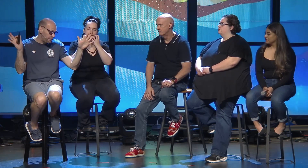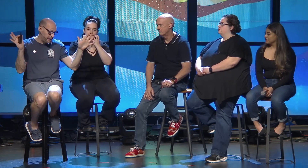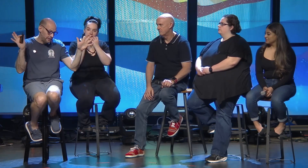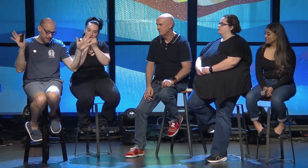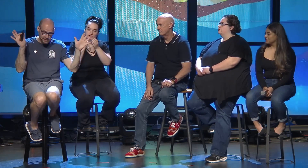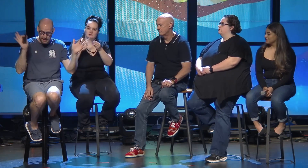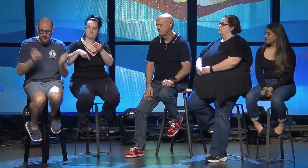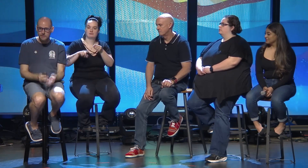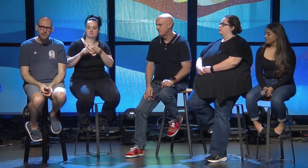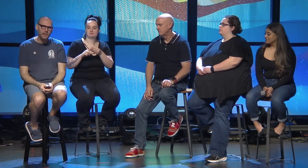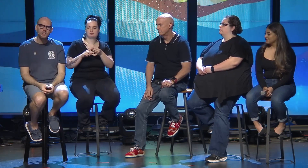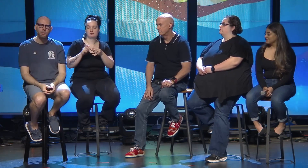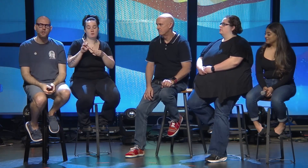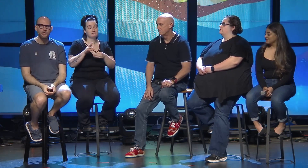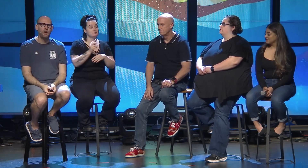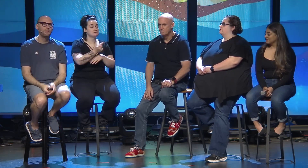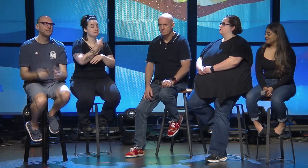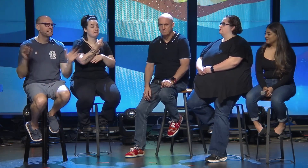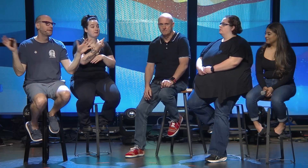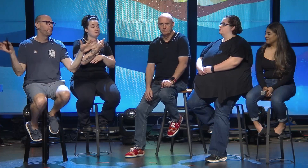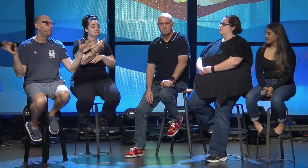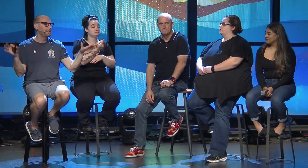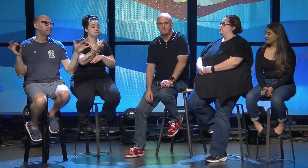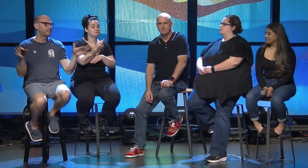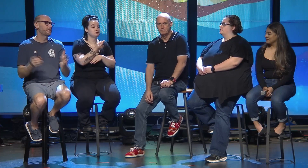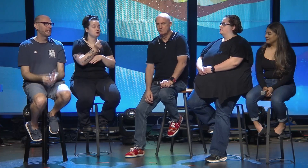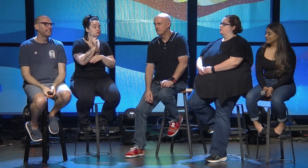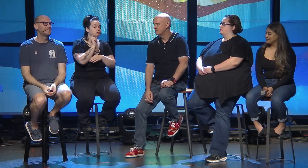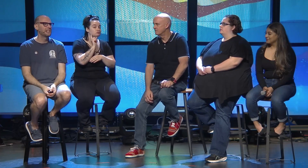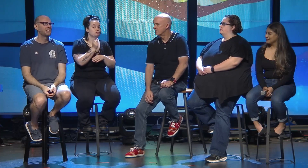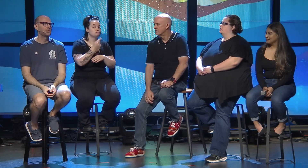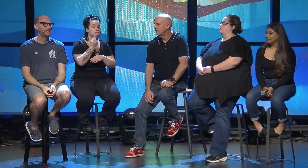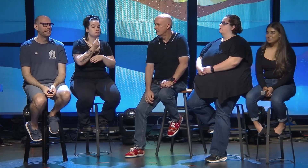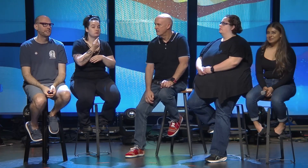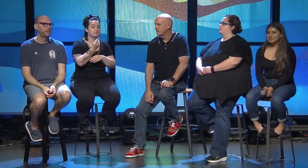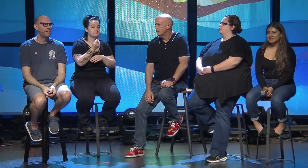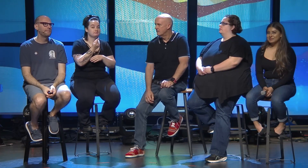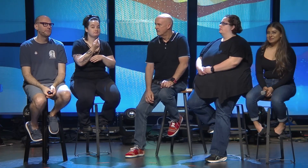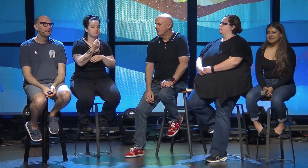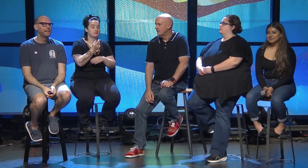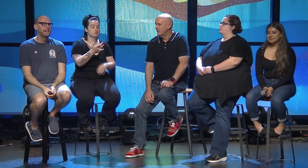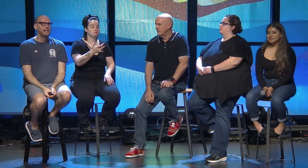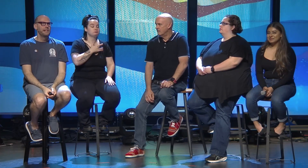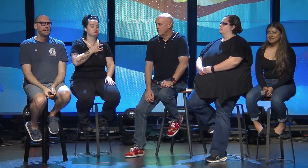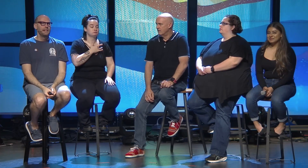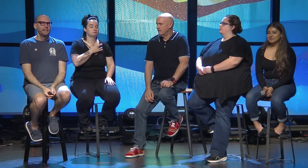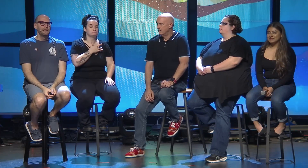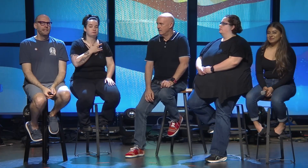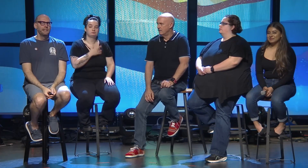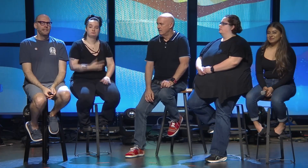Maybe you heard something else today that kind of sparked your heart. This is the moment to just kind of consider those things, all right?